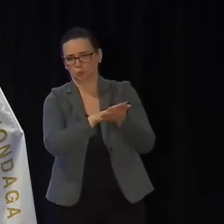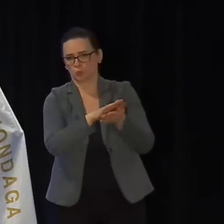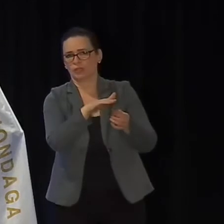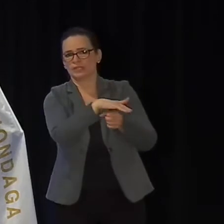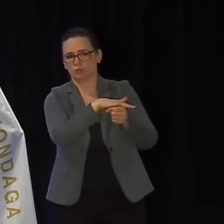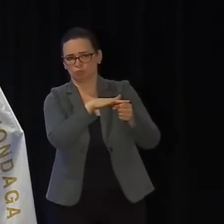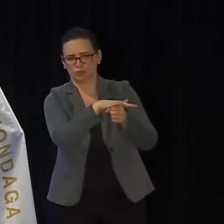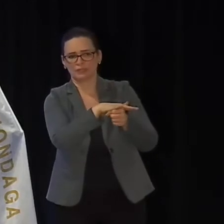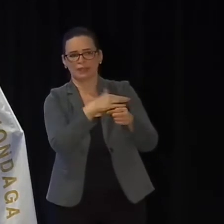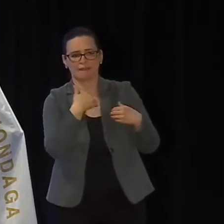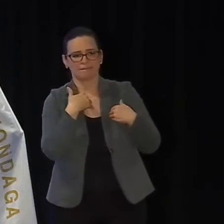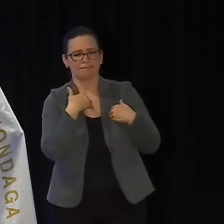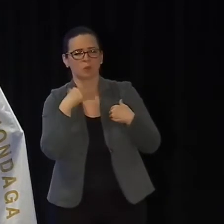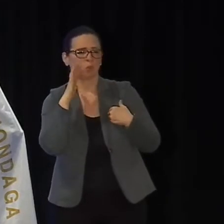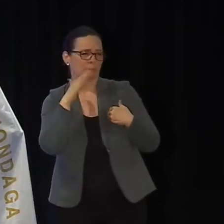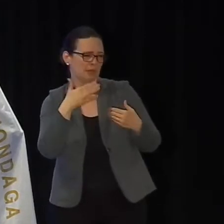in.